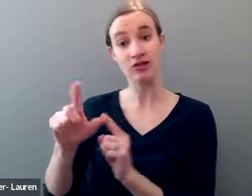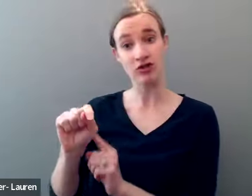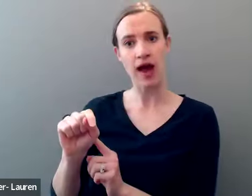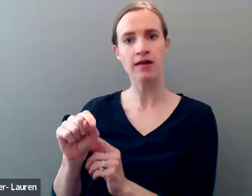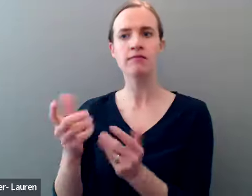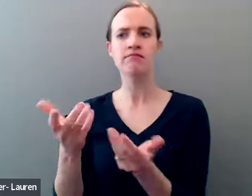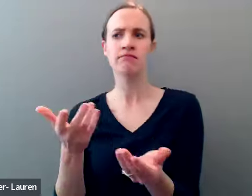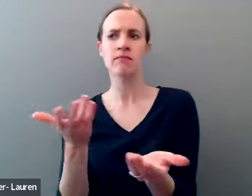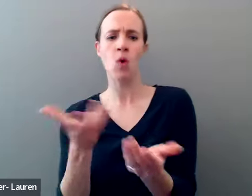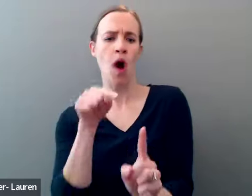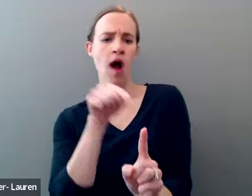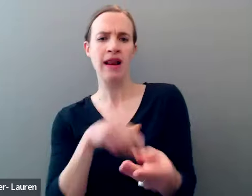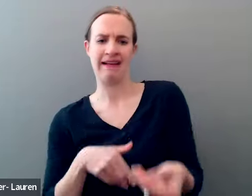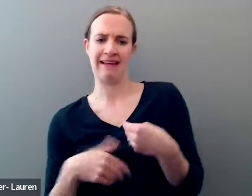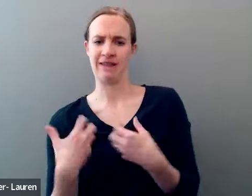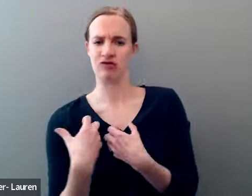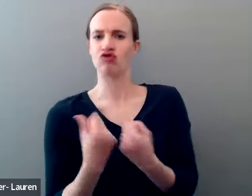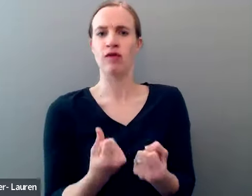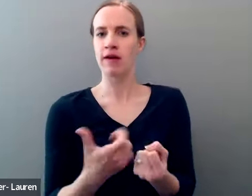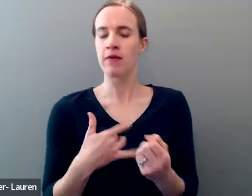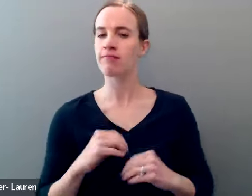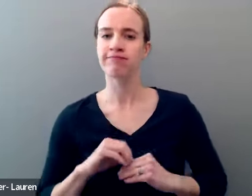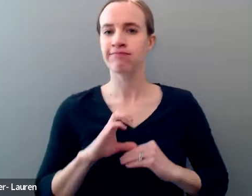you to do that just for your own kind of